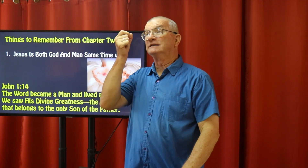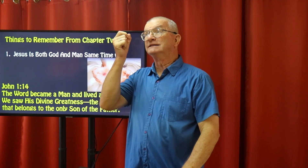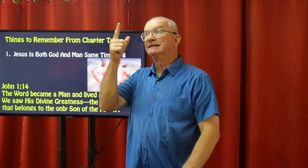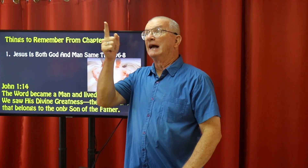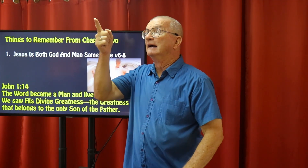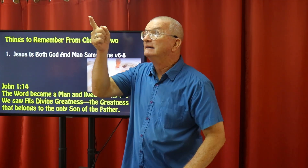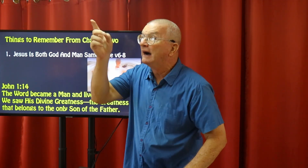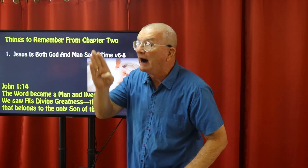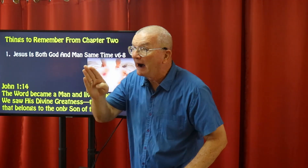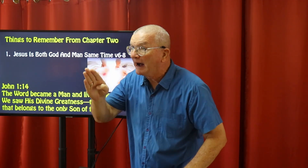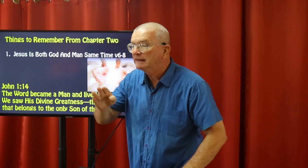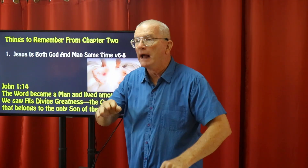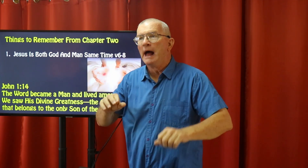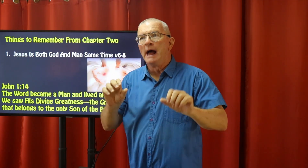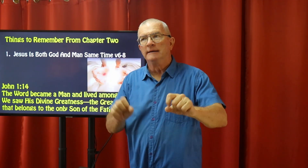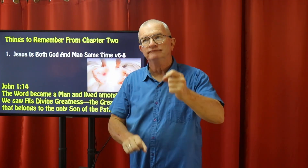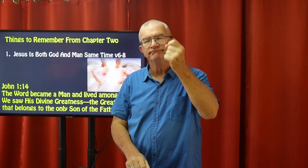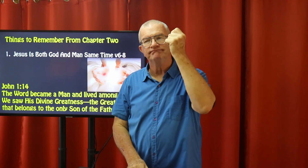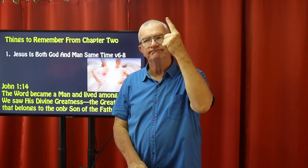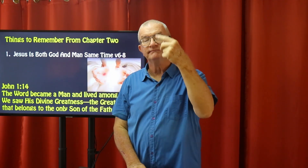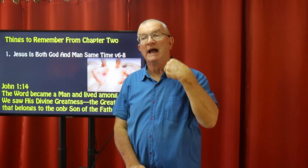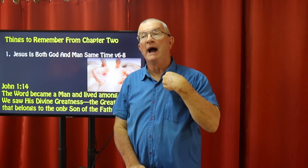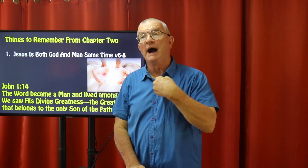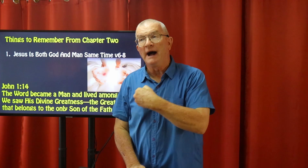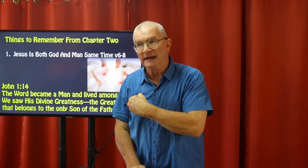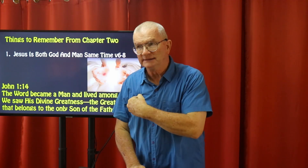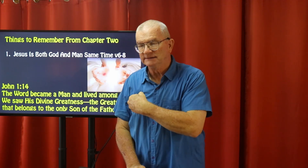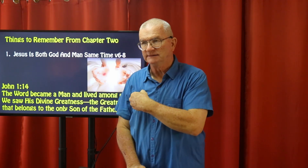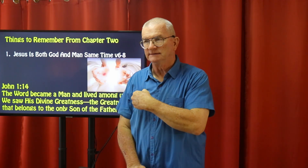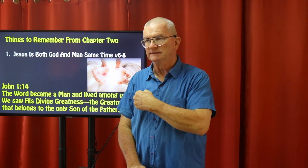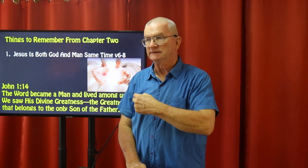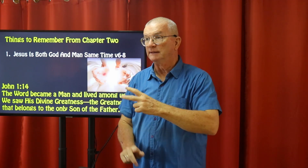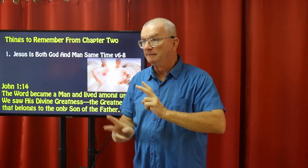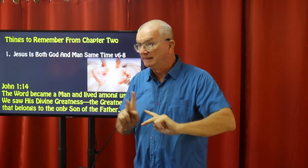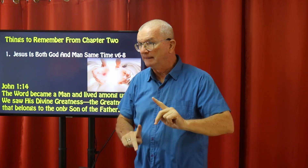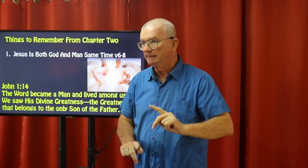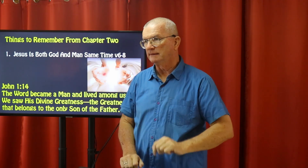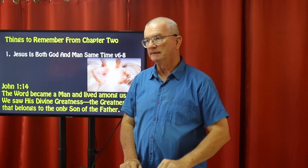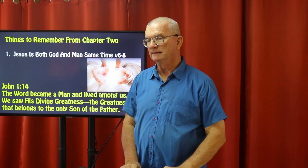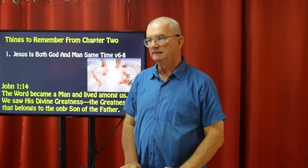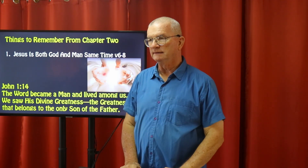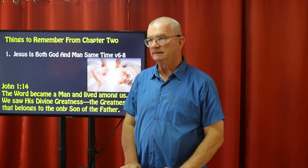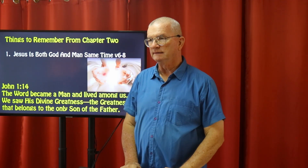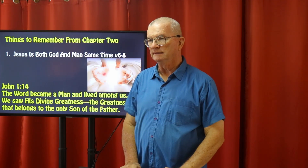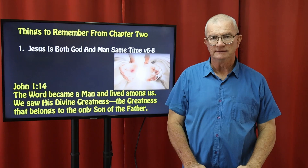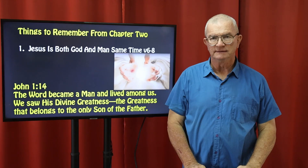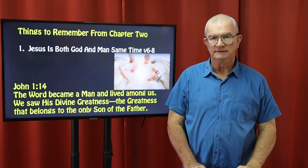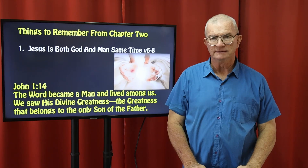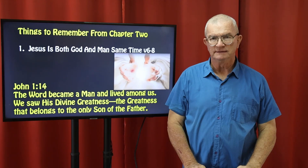Able to understand God, able to understand us, people.